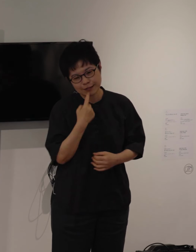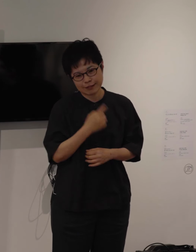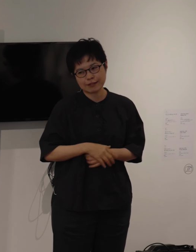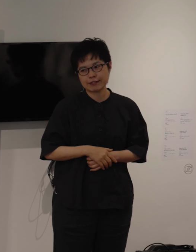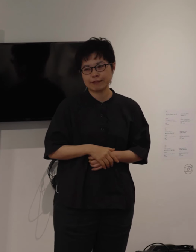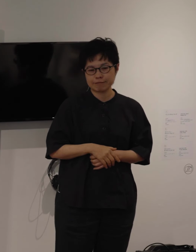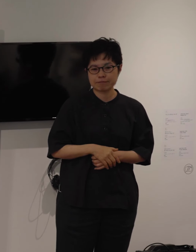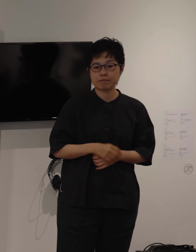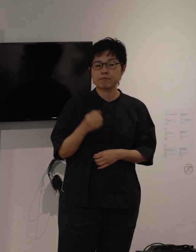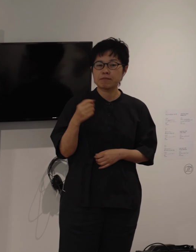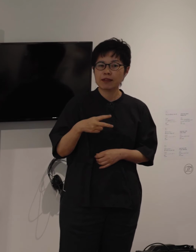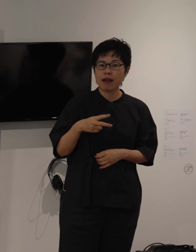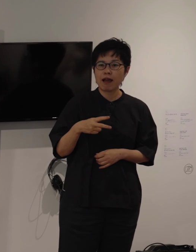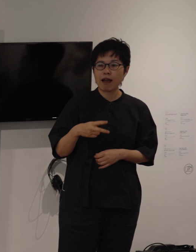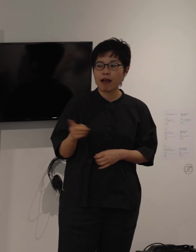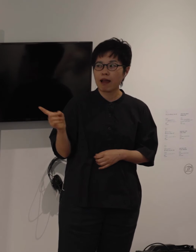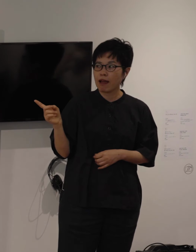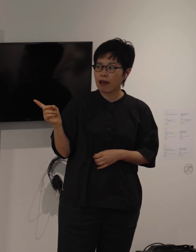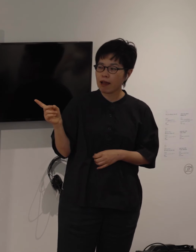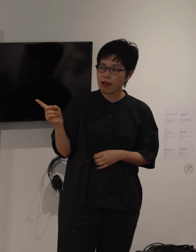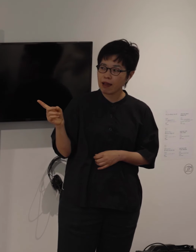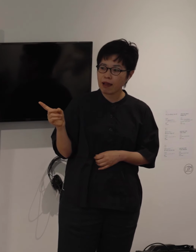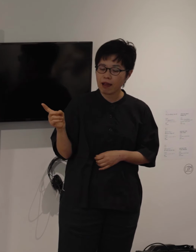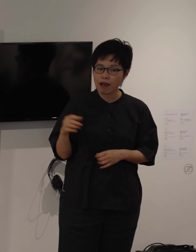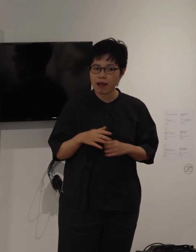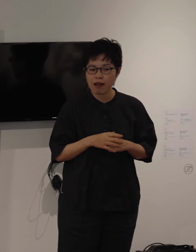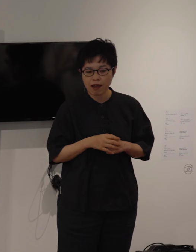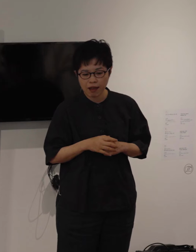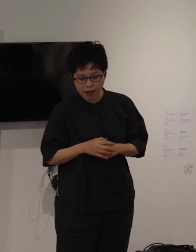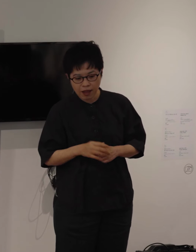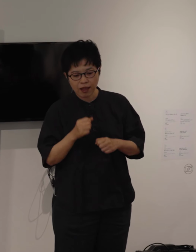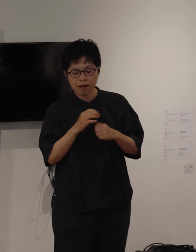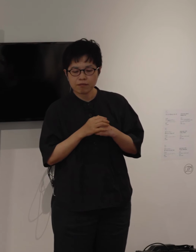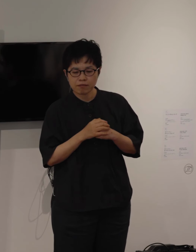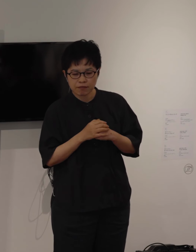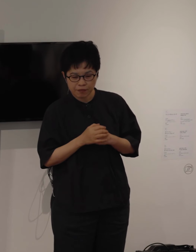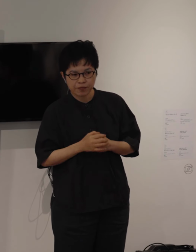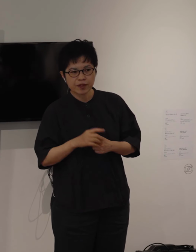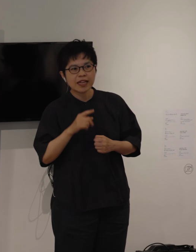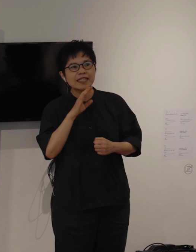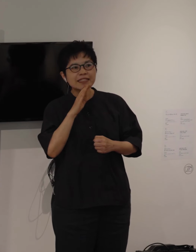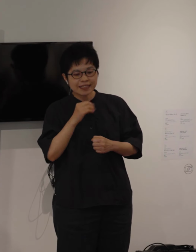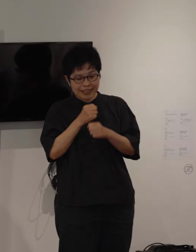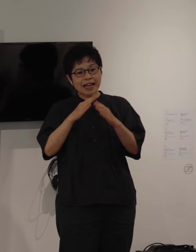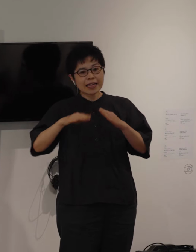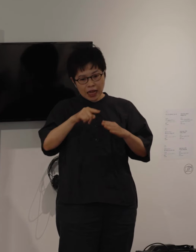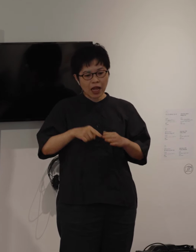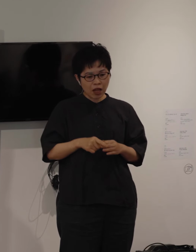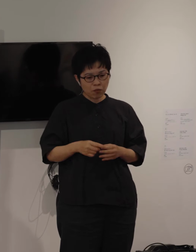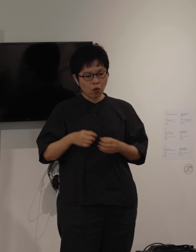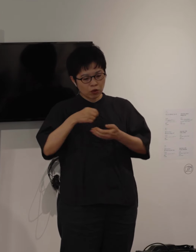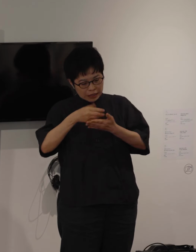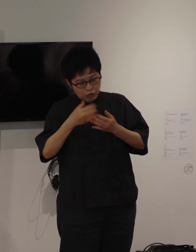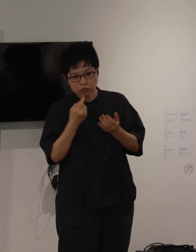to be involved. So they were involved in selecting the work with me that got shown. And where possible, the artists came and led